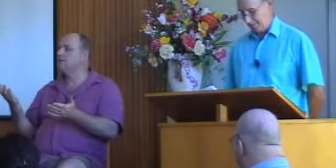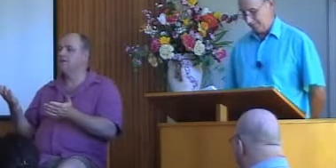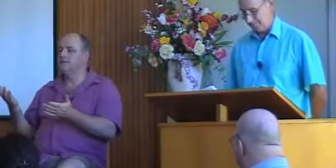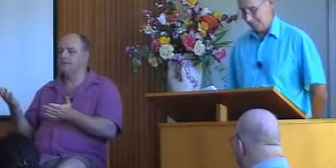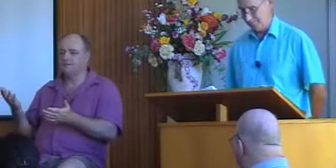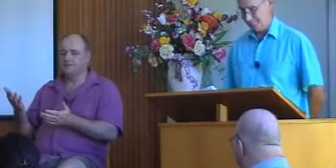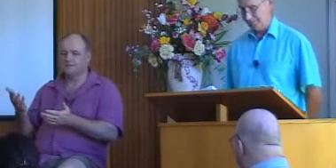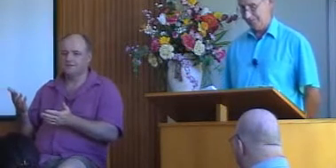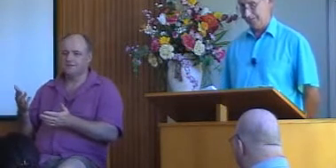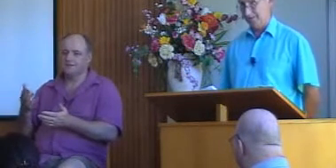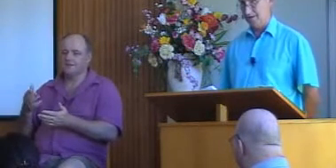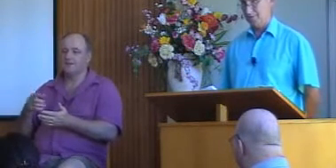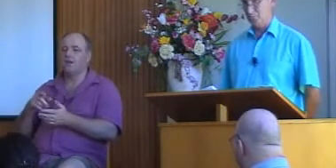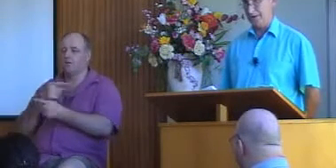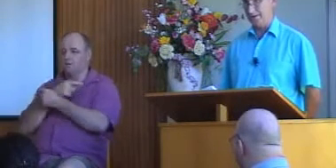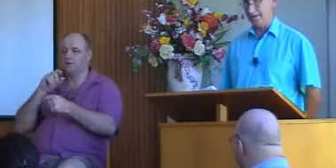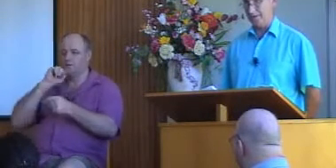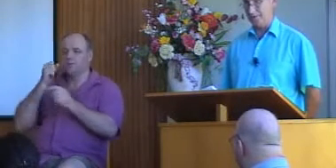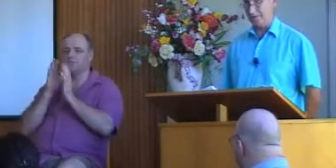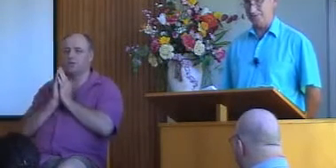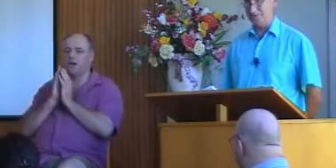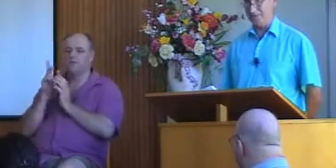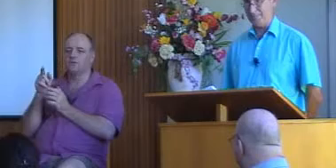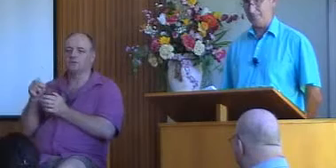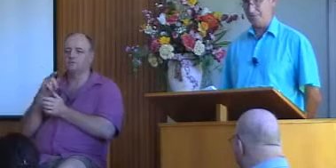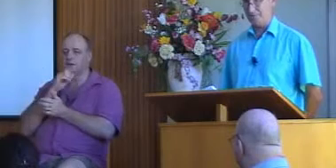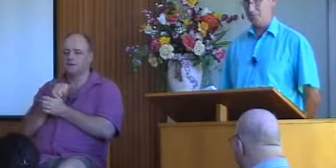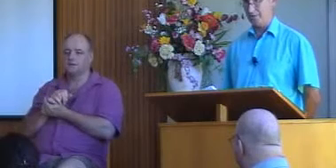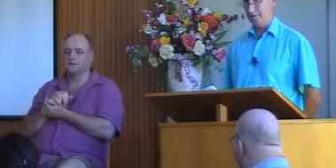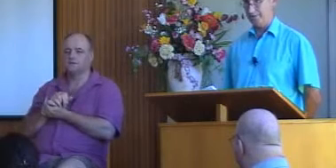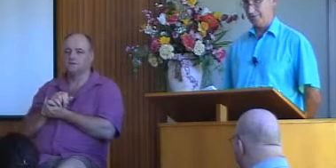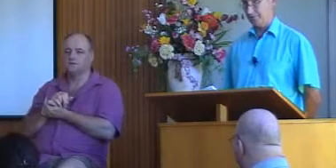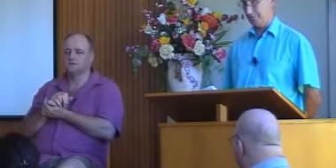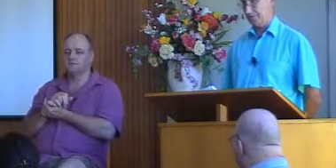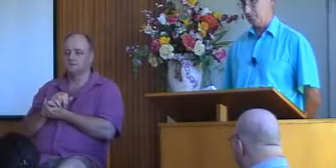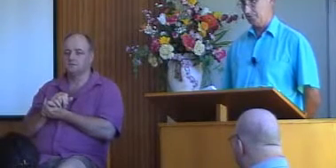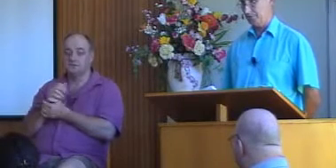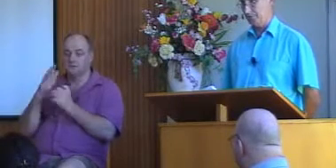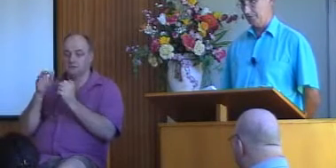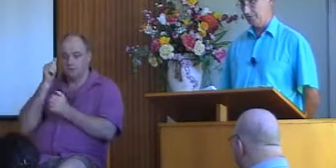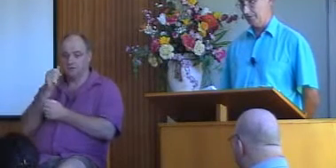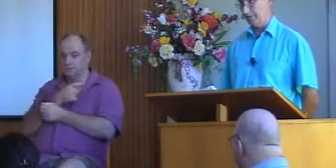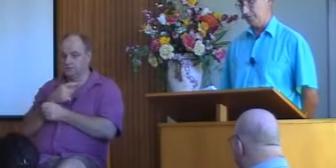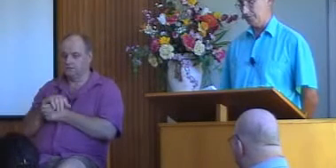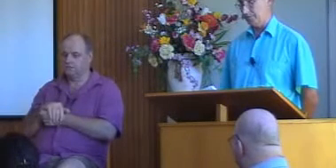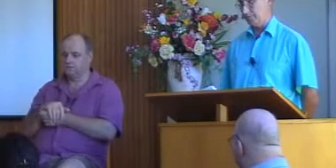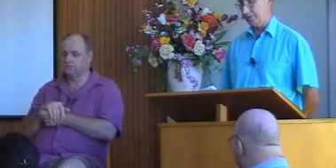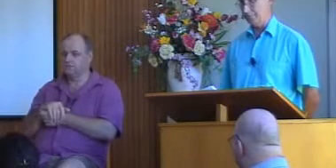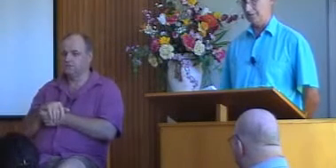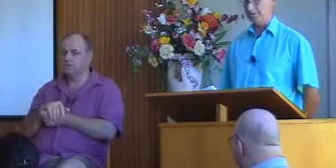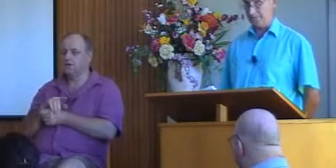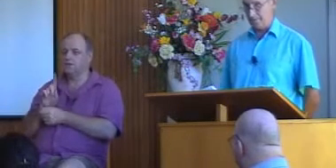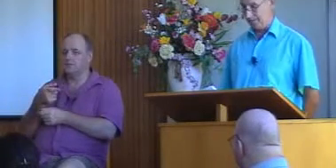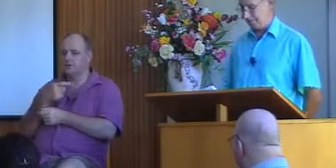So he did that, and I couldn't wait to get outside to see what had happened because I really did feel as though he was talking to me. Eventually the